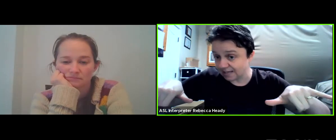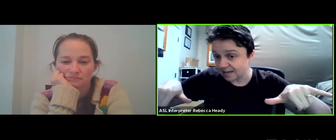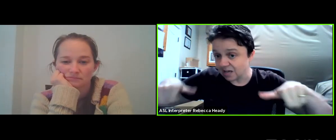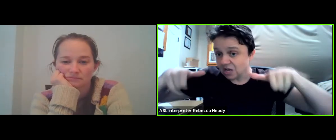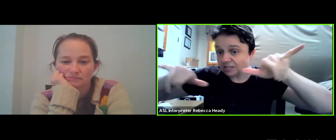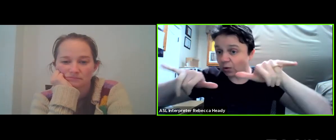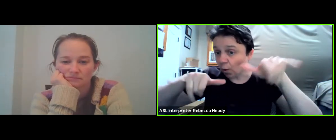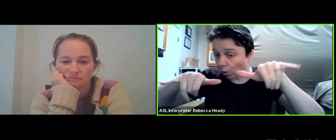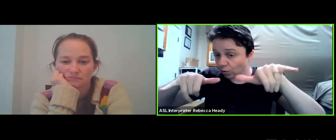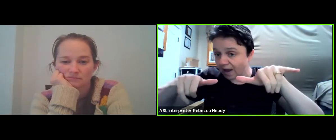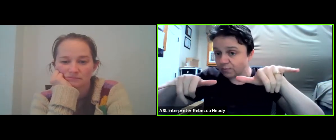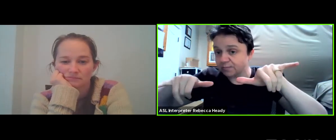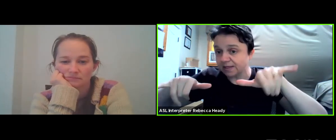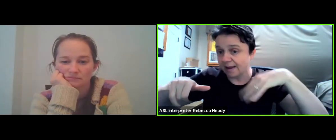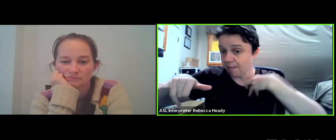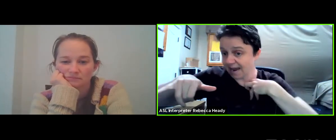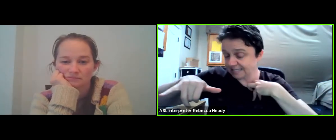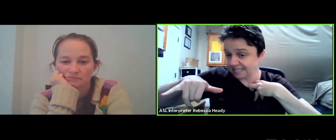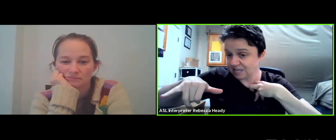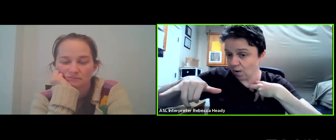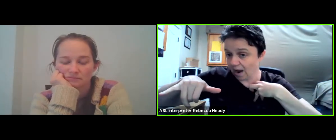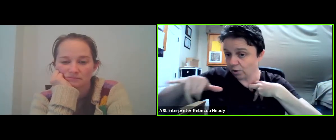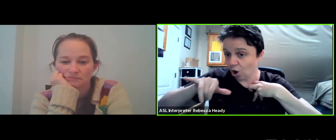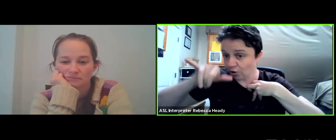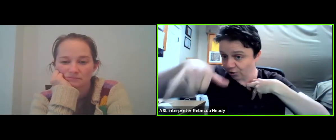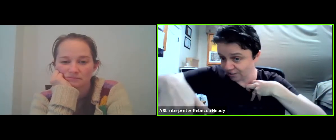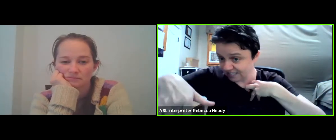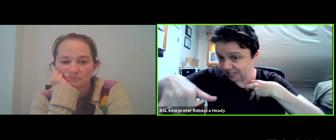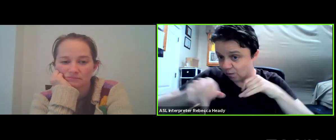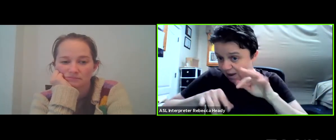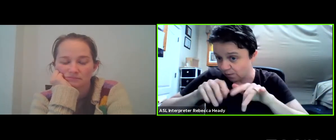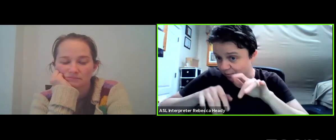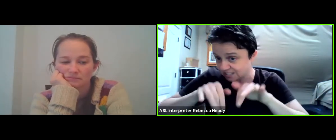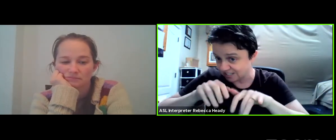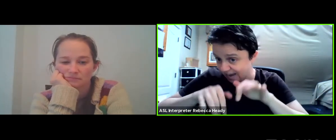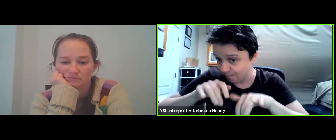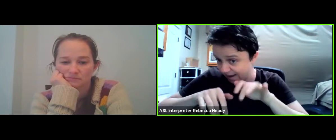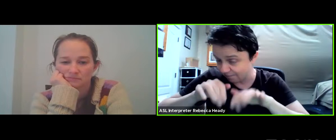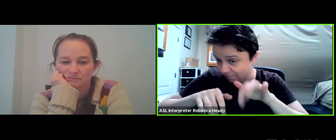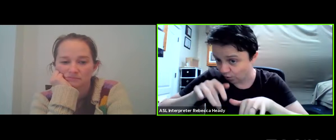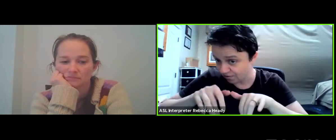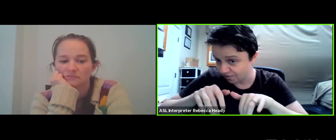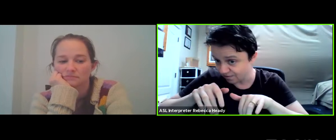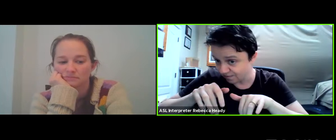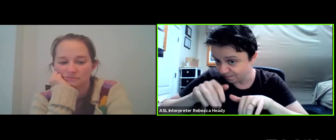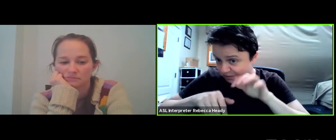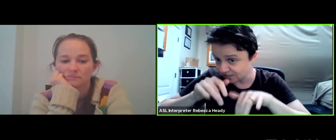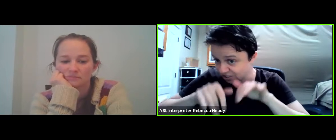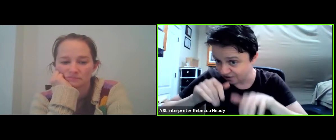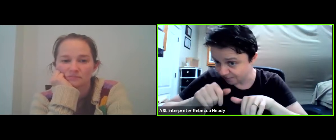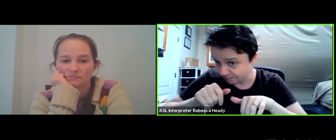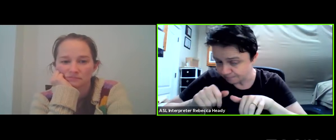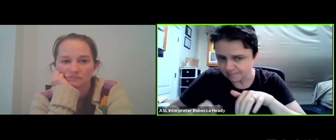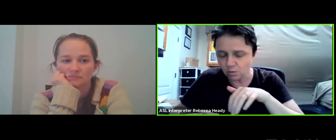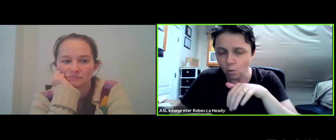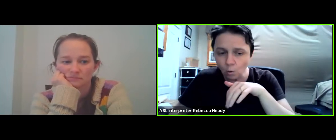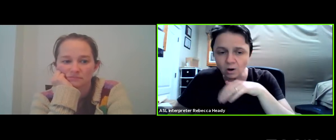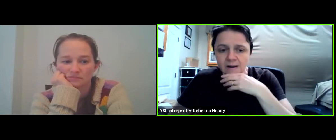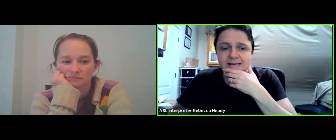TTY directly. So the old way was be like my TTY would call your TTY and we would just type back and forth to each